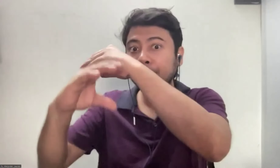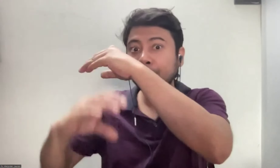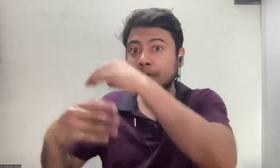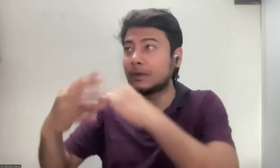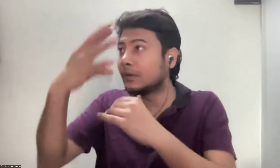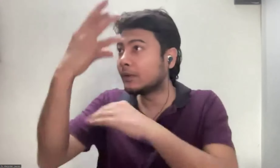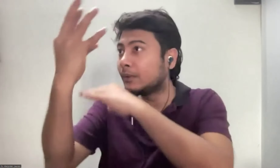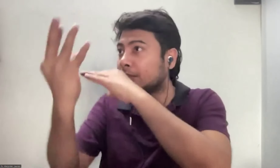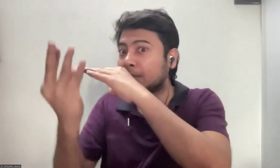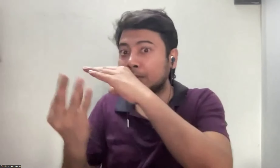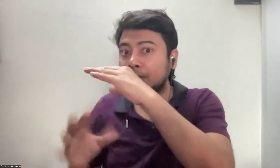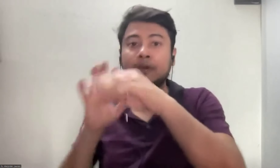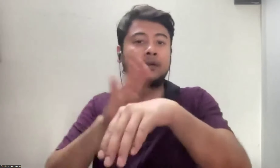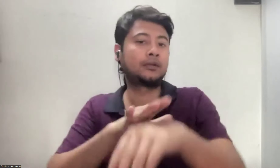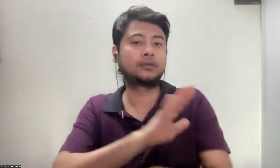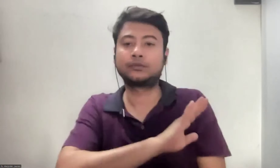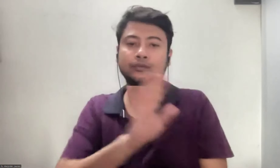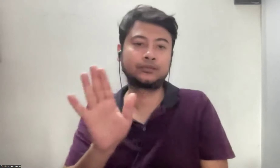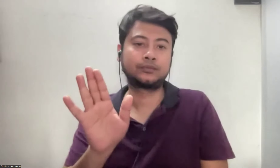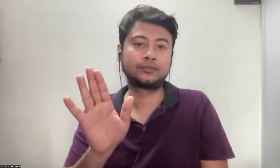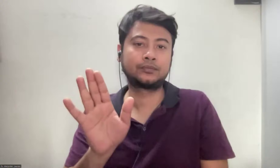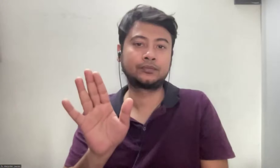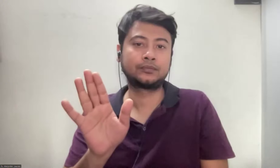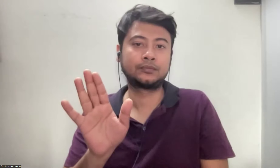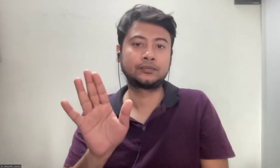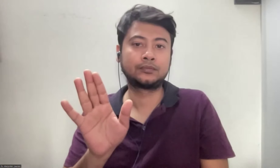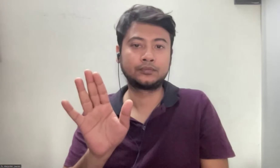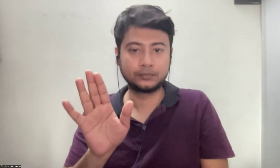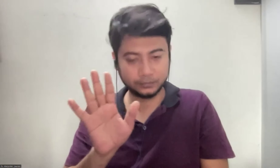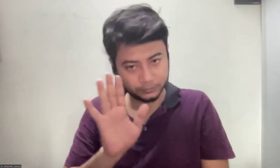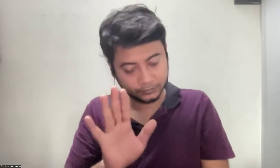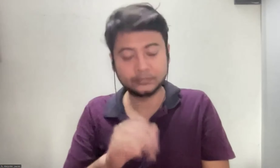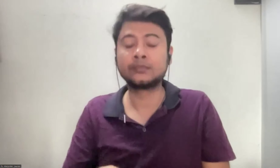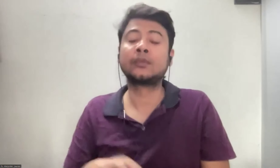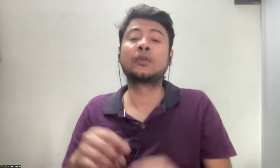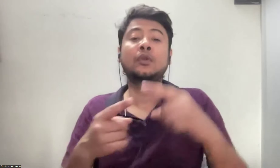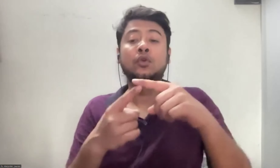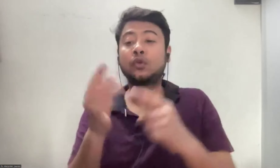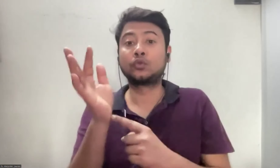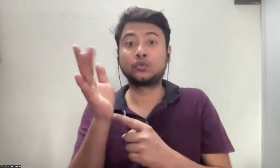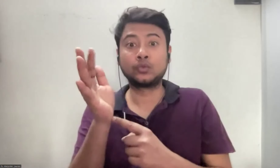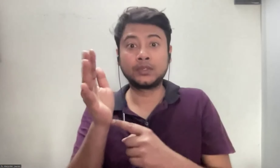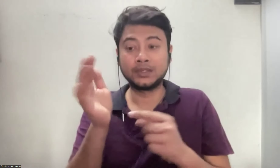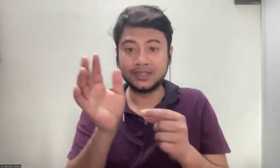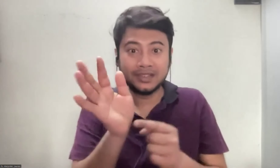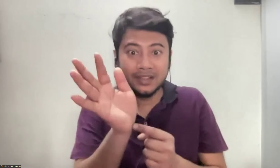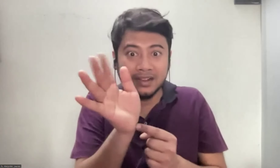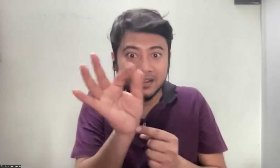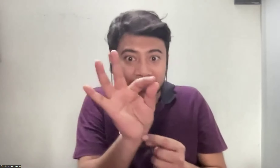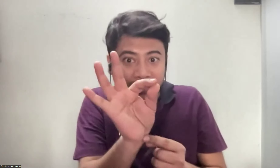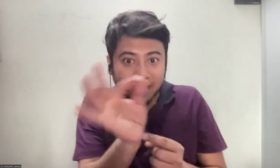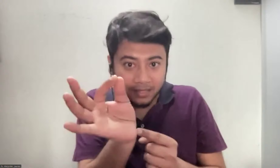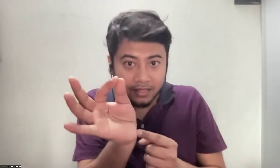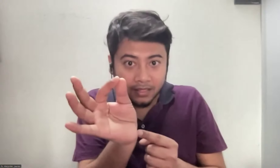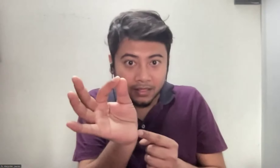We do not, whenever we pluck Tulsi leaf, we please bow down, we take permission that, oh mother, can I